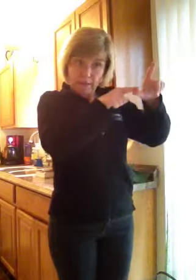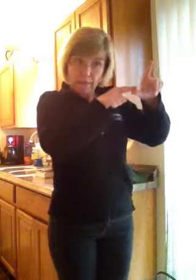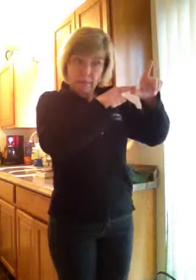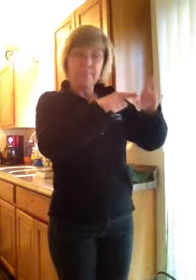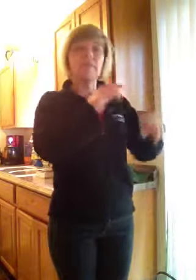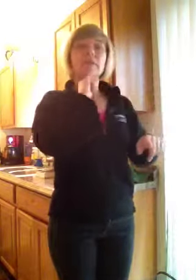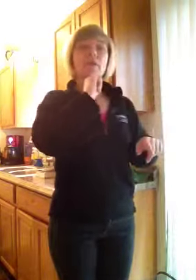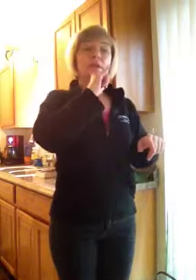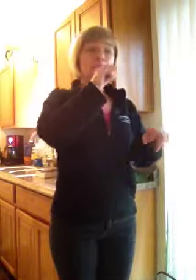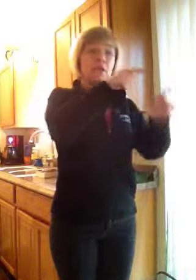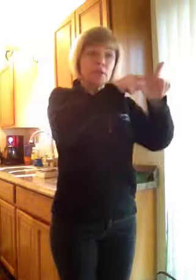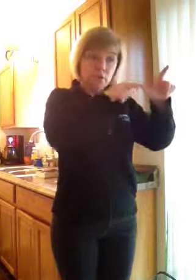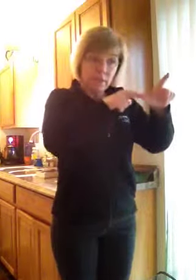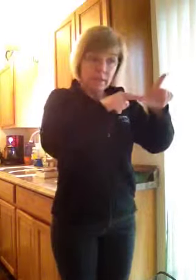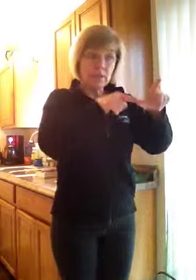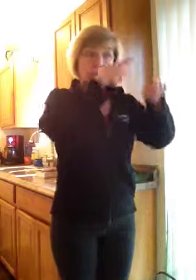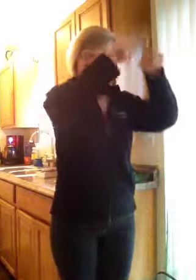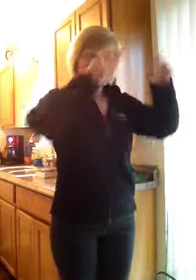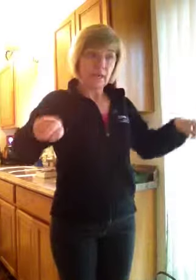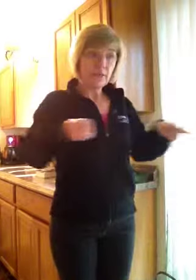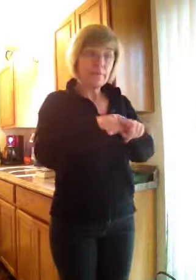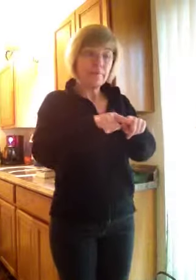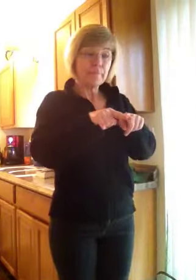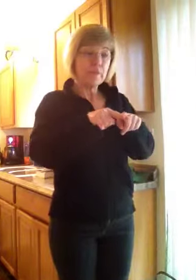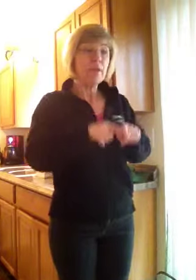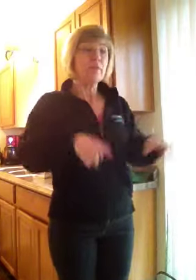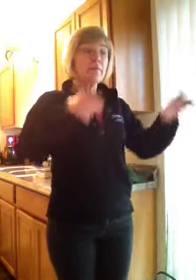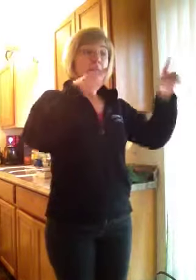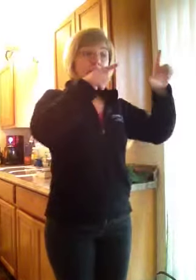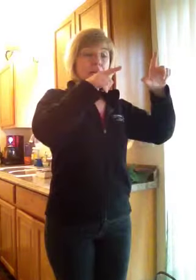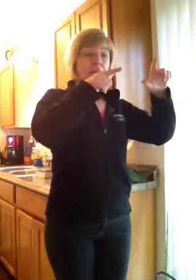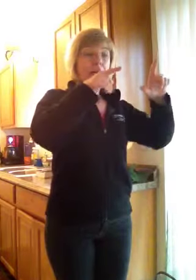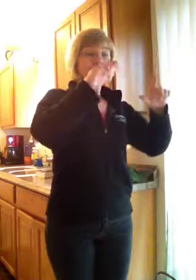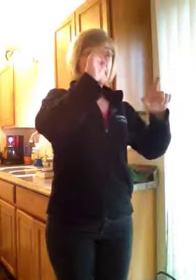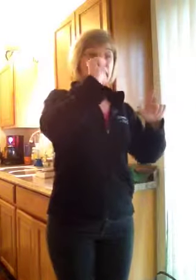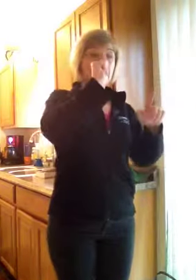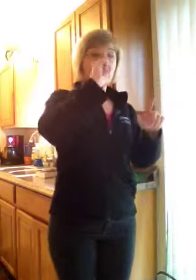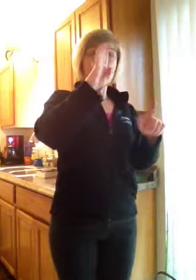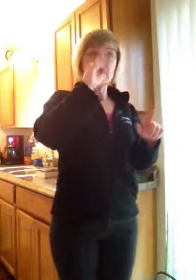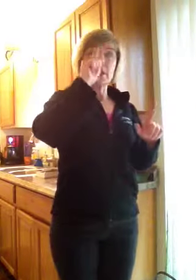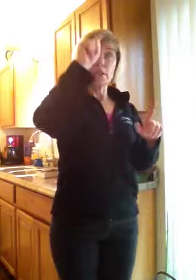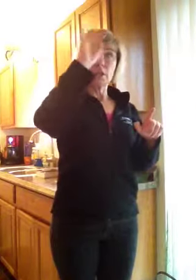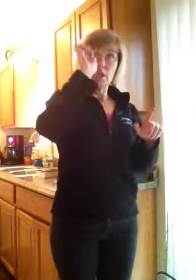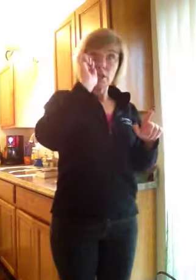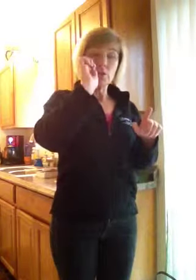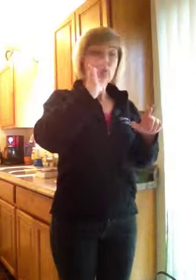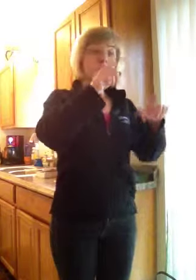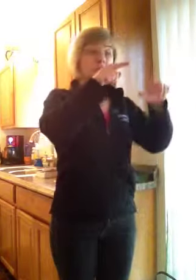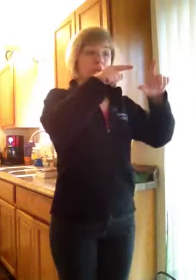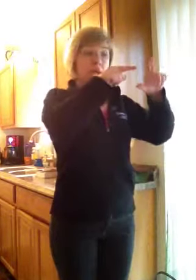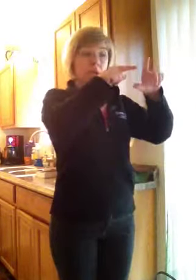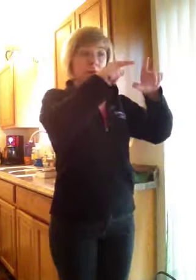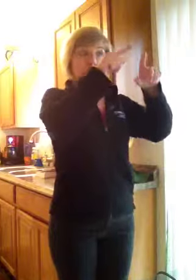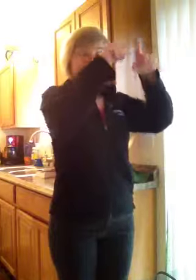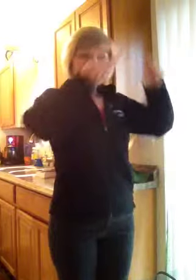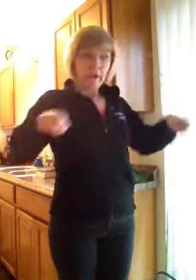angle is called an acute triangle. And the one made from the obtuse angle is called an obtuse triangle. So that's simple